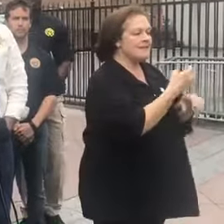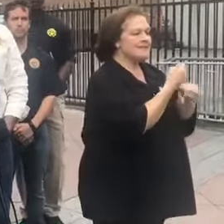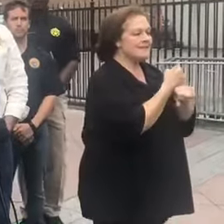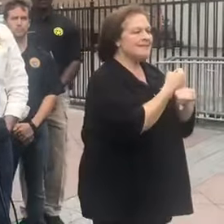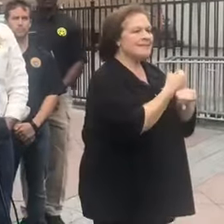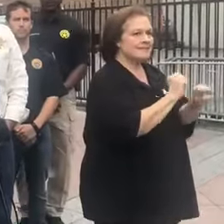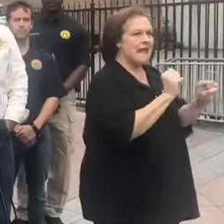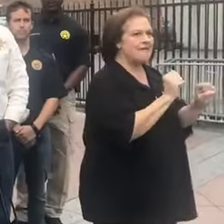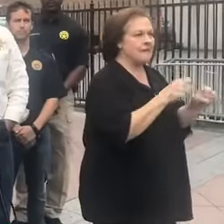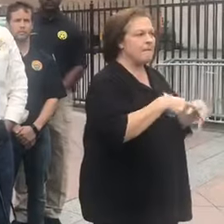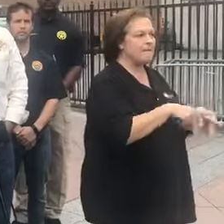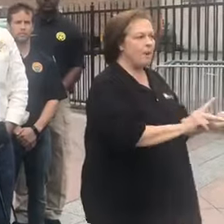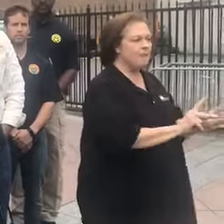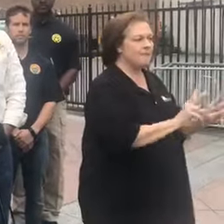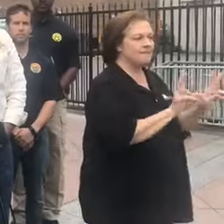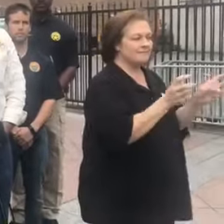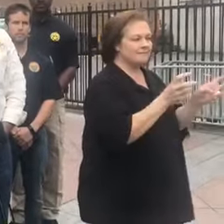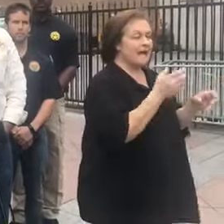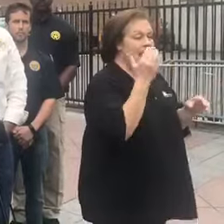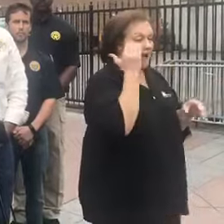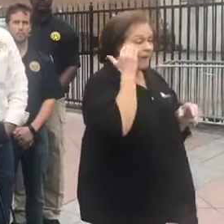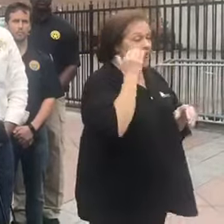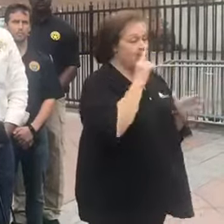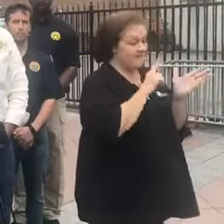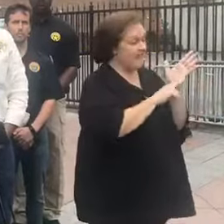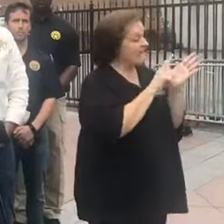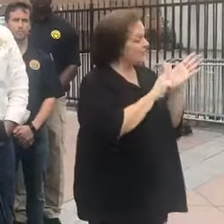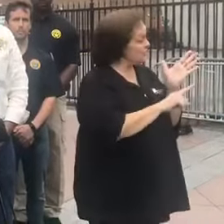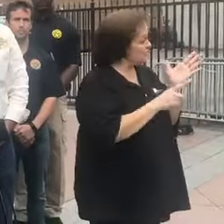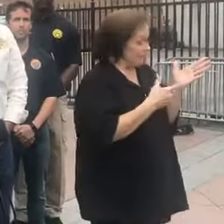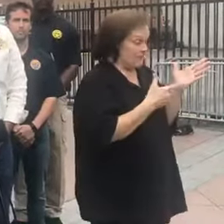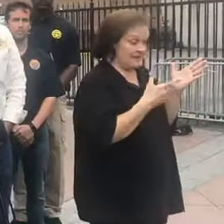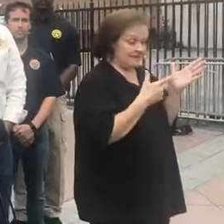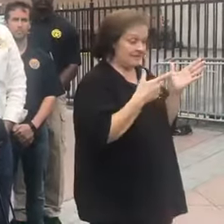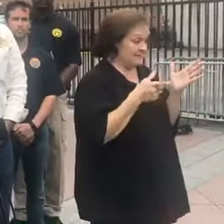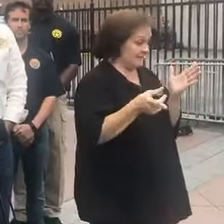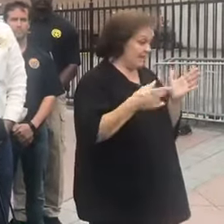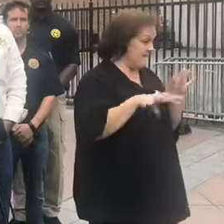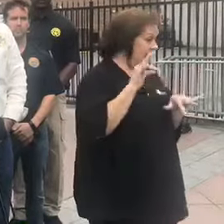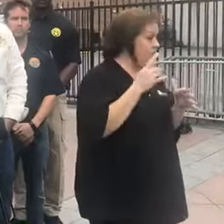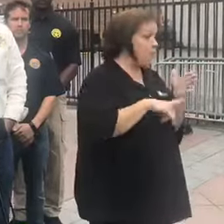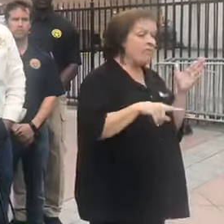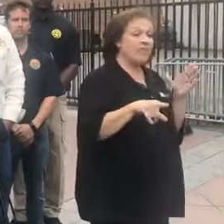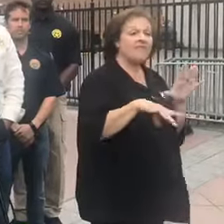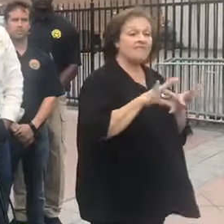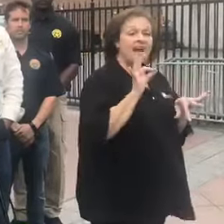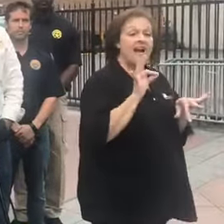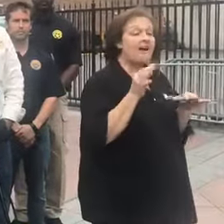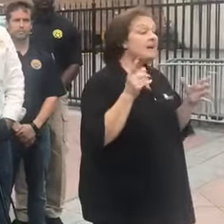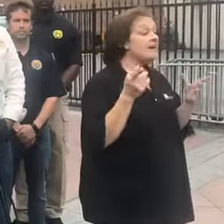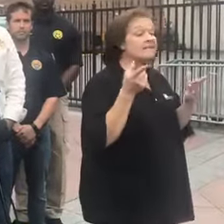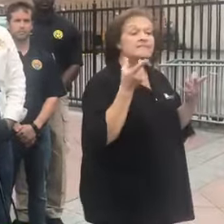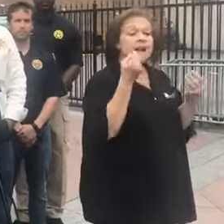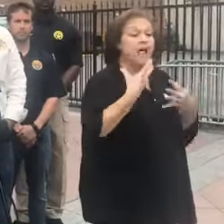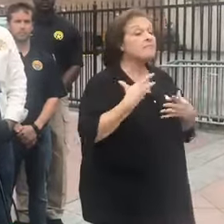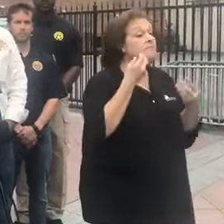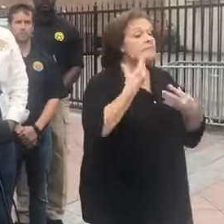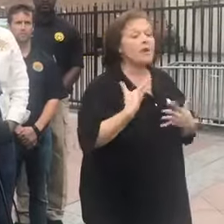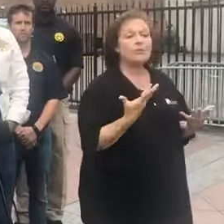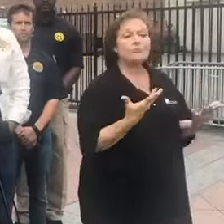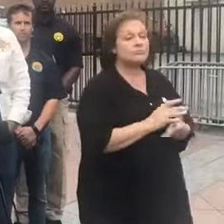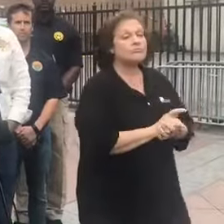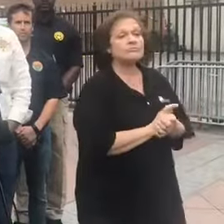investigation, you've heard me say it. I know it's not a broken record. The investigation will take you where it takes you, and if there's neglect, it certainly could be. All right.